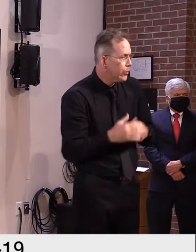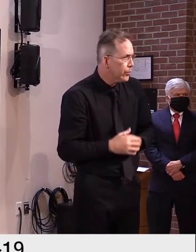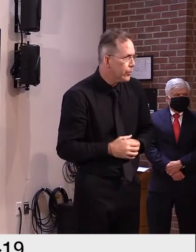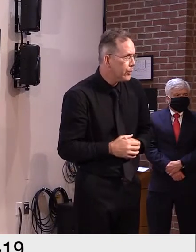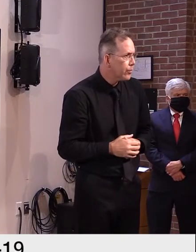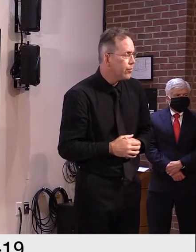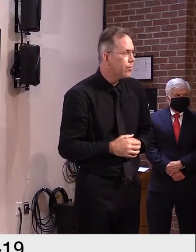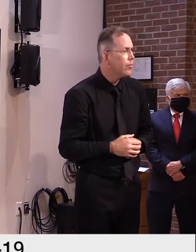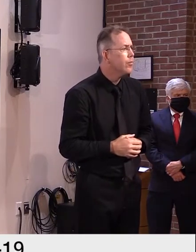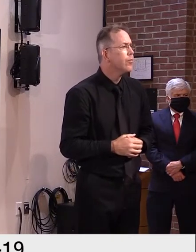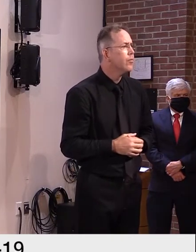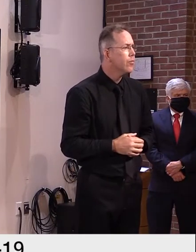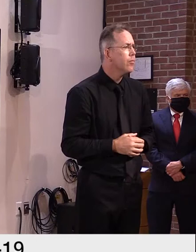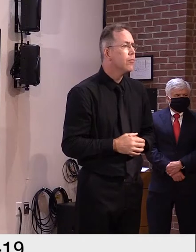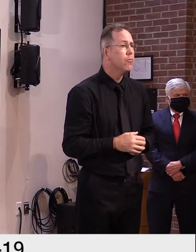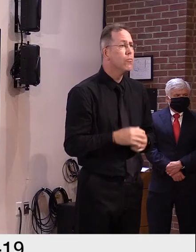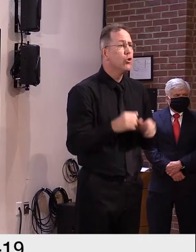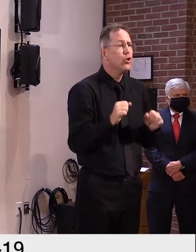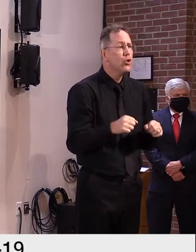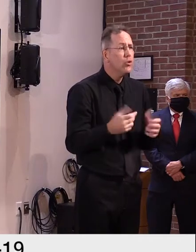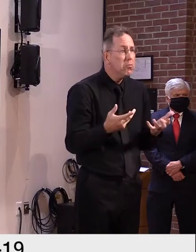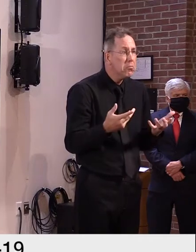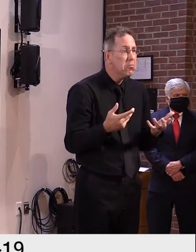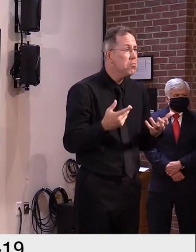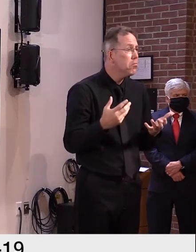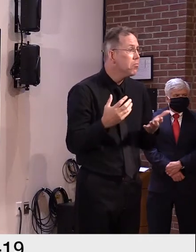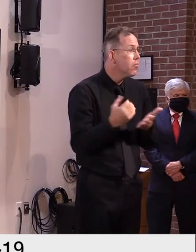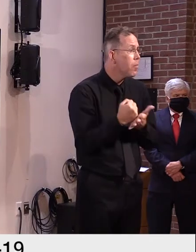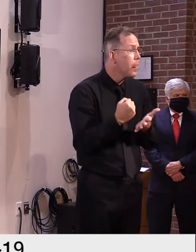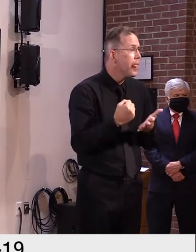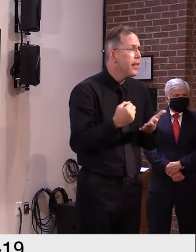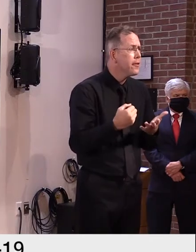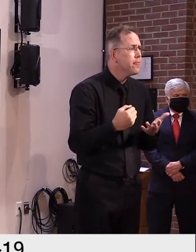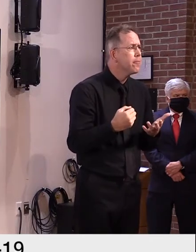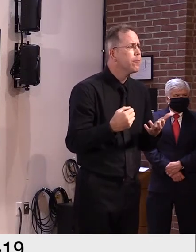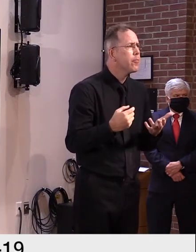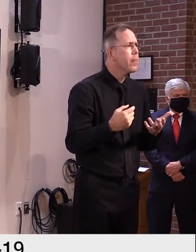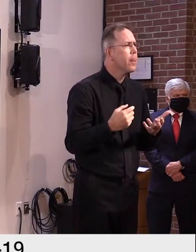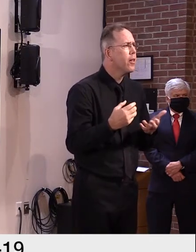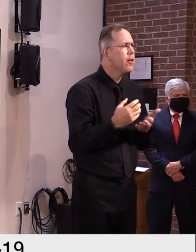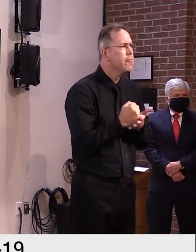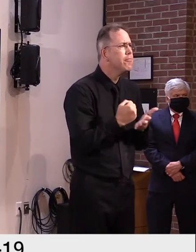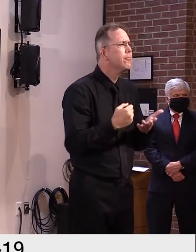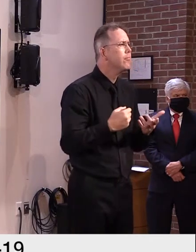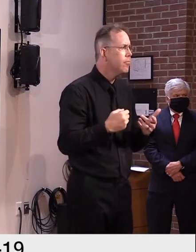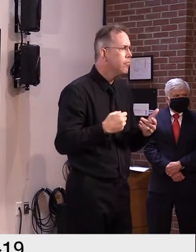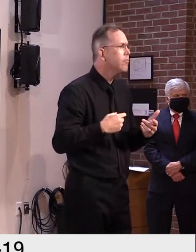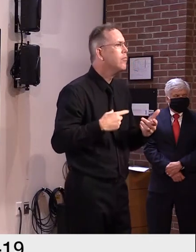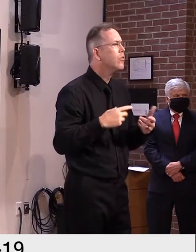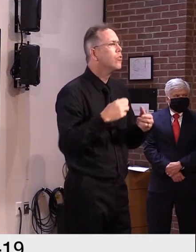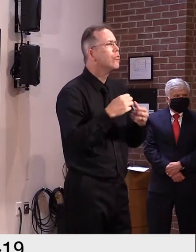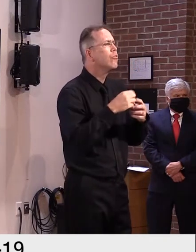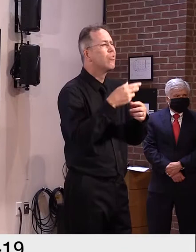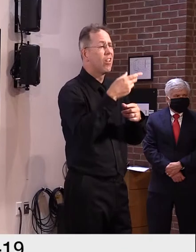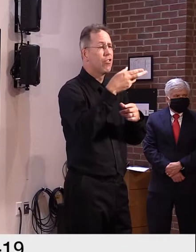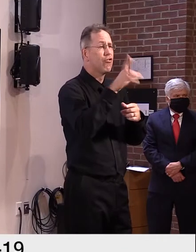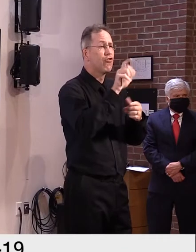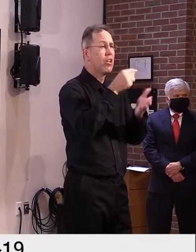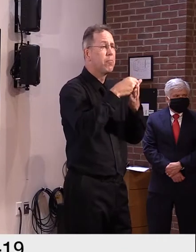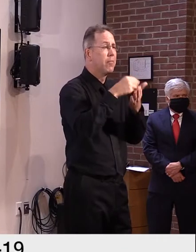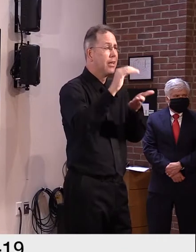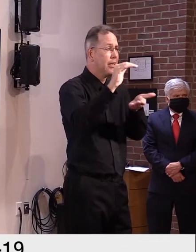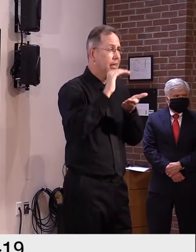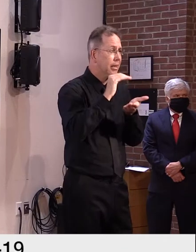actually at this point our grants have changed a little bit. Before, we needed a 50% loss, but certainly reach out to us, because there are recovery grants.